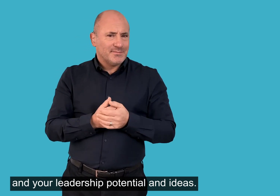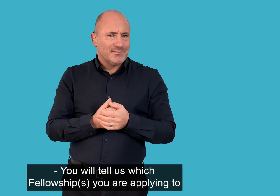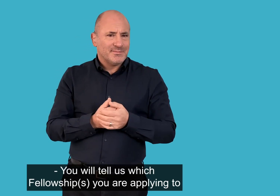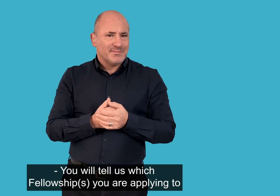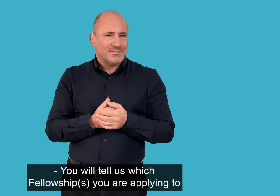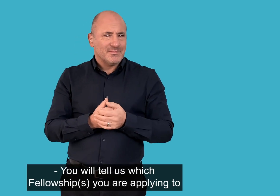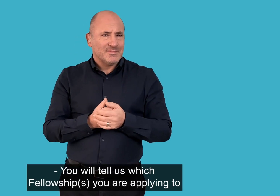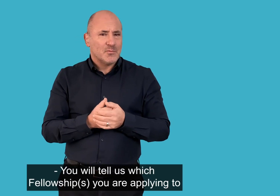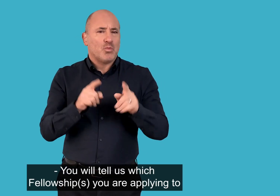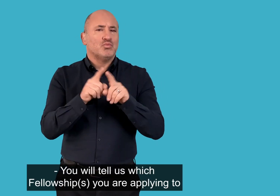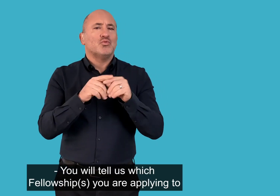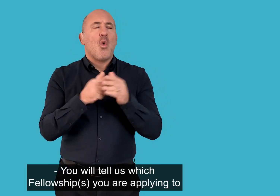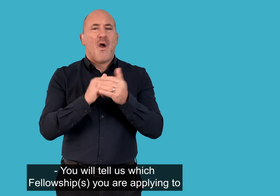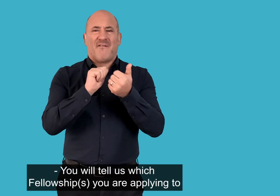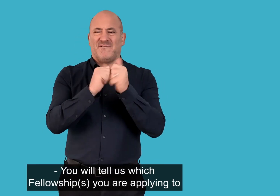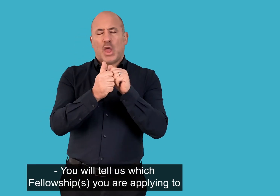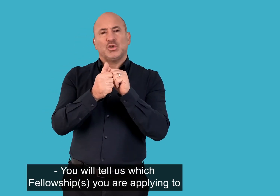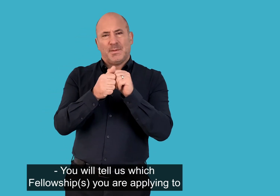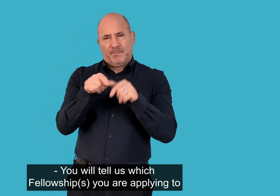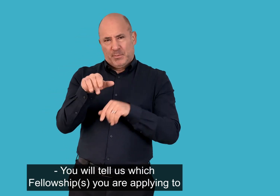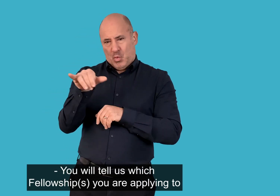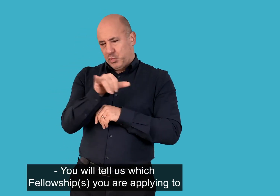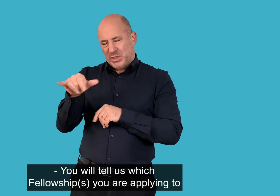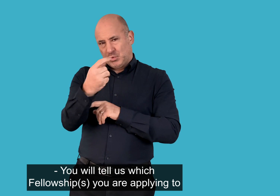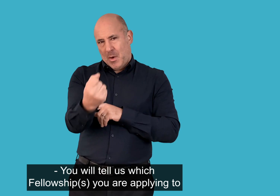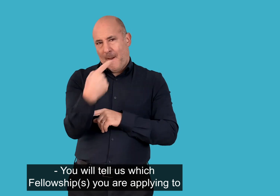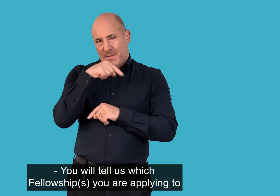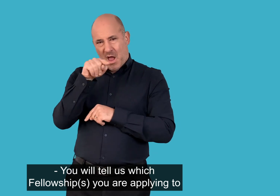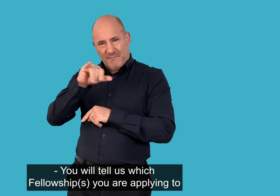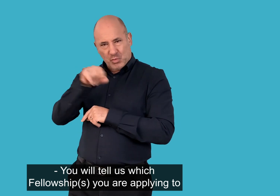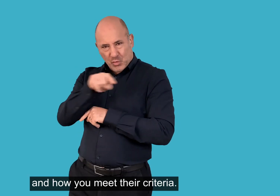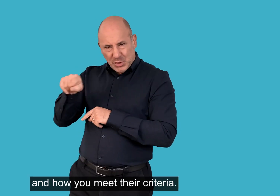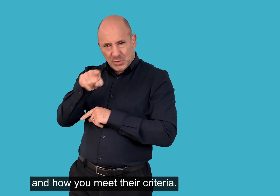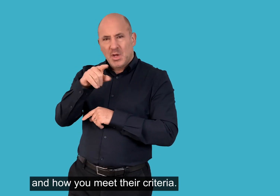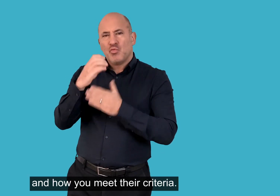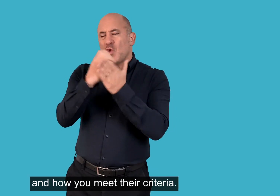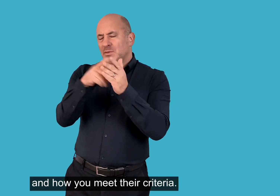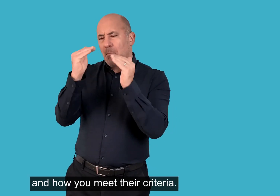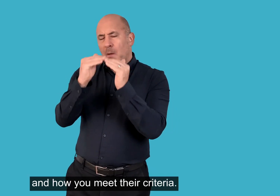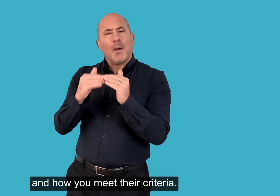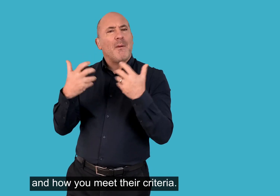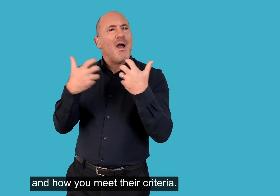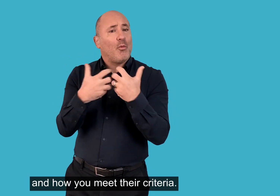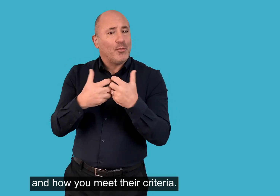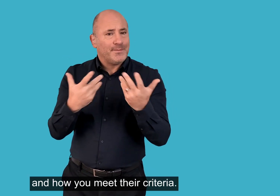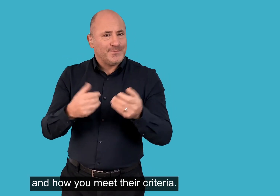ideas. You will tell us which fellowship or fellowships you are applying to and how you meet their